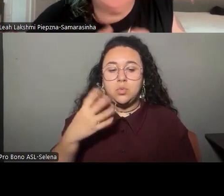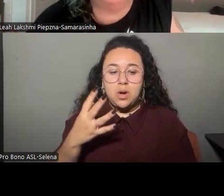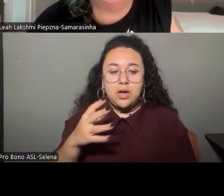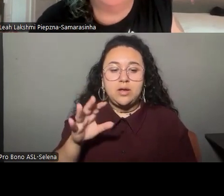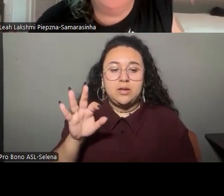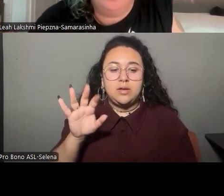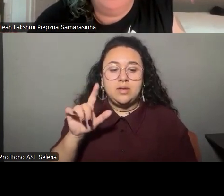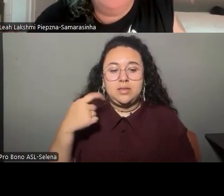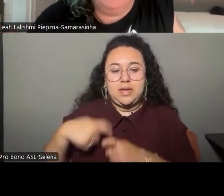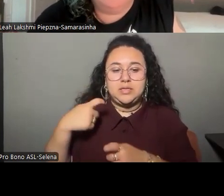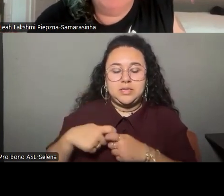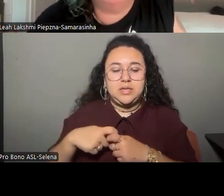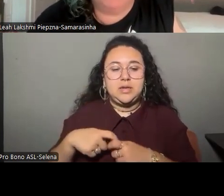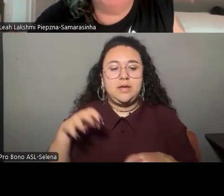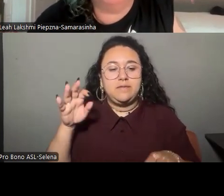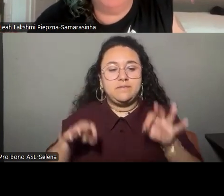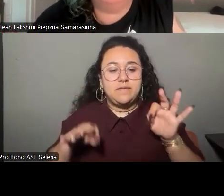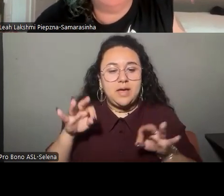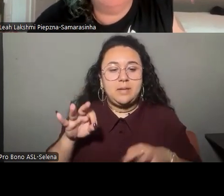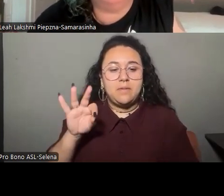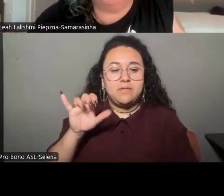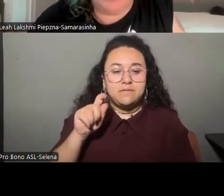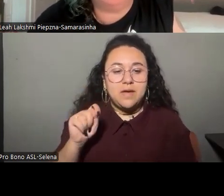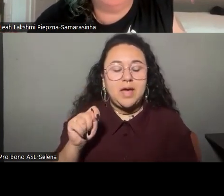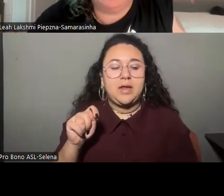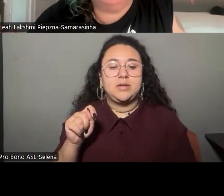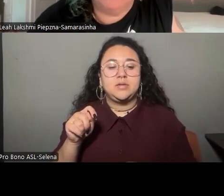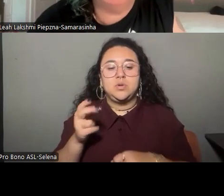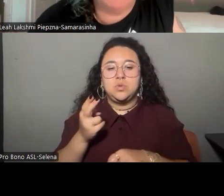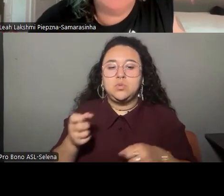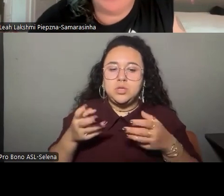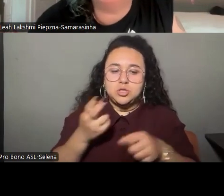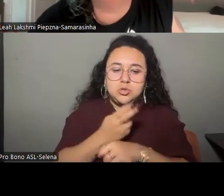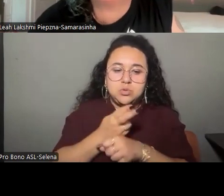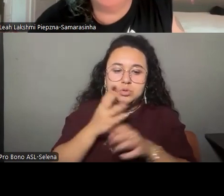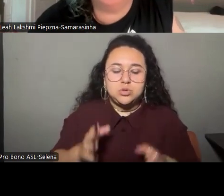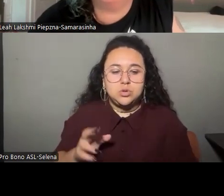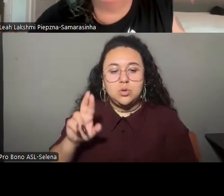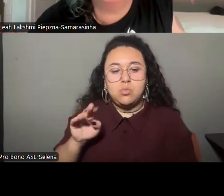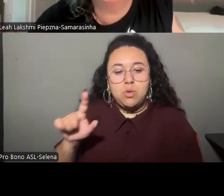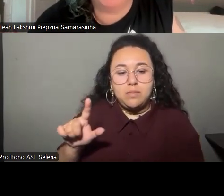user, trach user, an image of Rebel, Sidney Fayola Black, and his beloved cat,